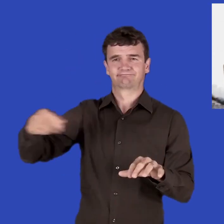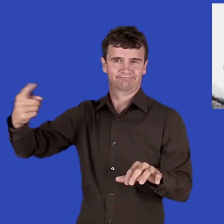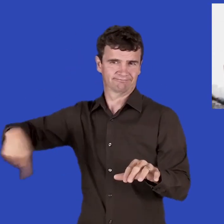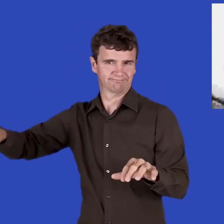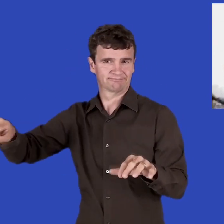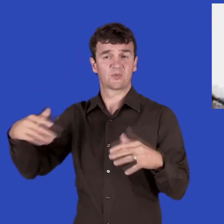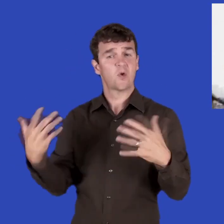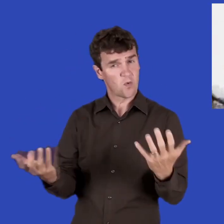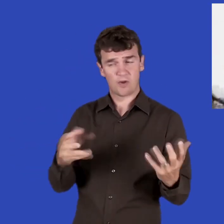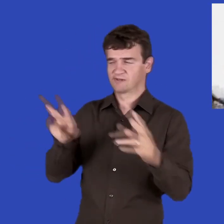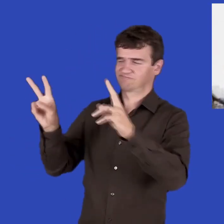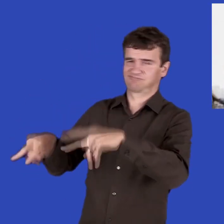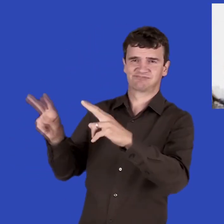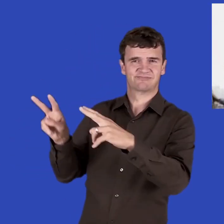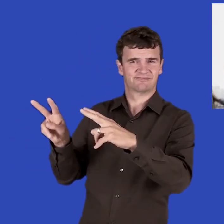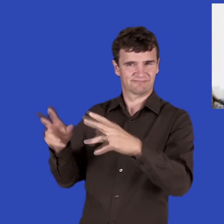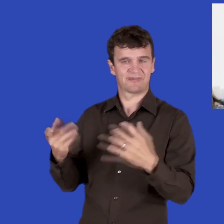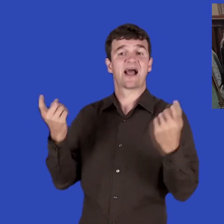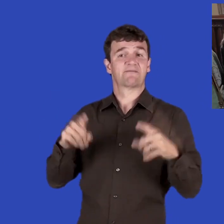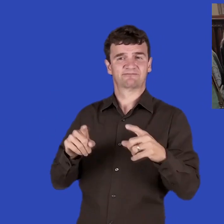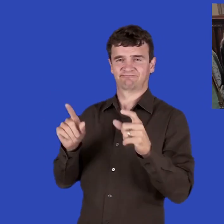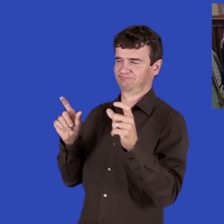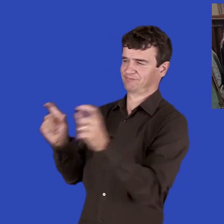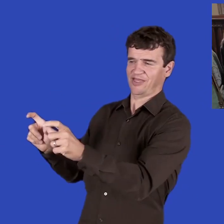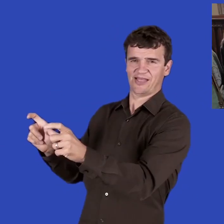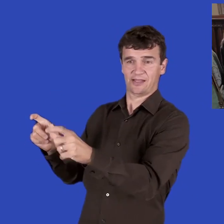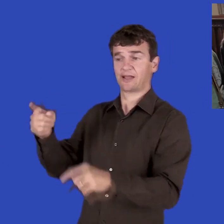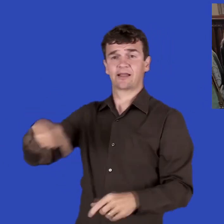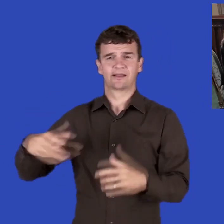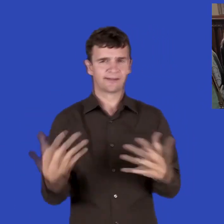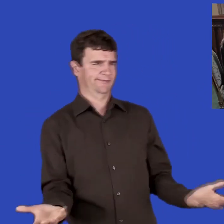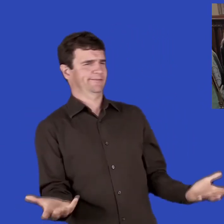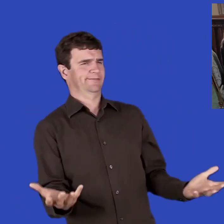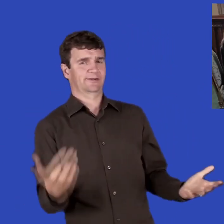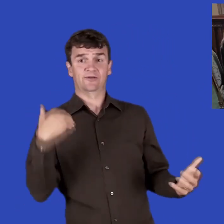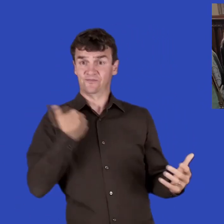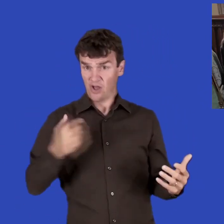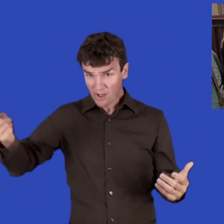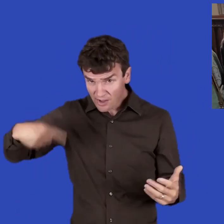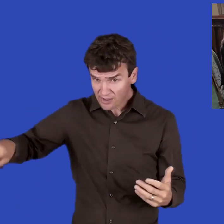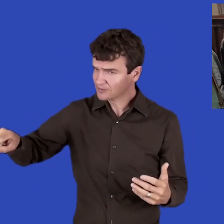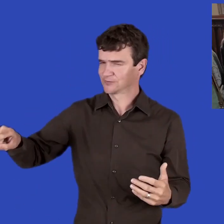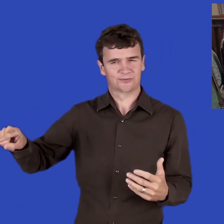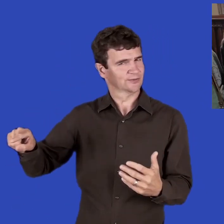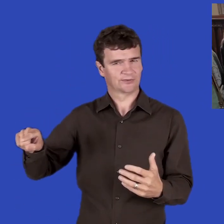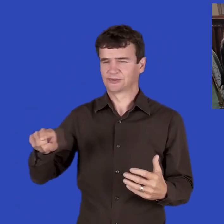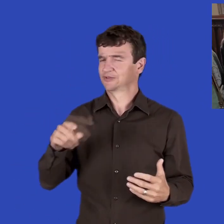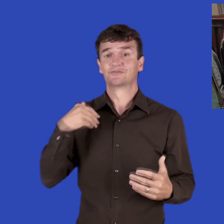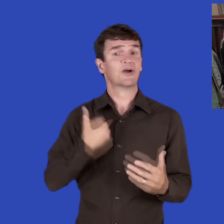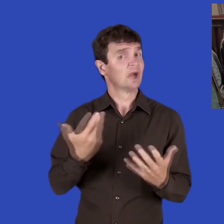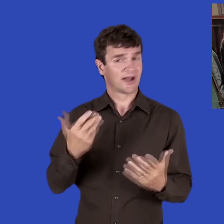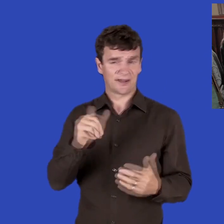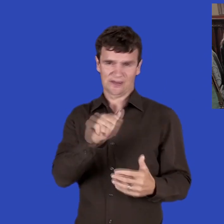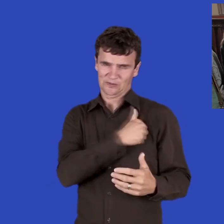a barrier that is applied by someone else, not the disabled person. It's by the barrier of bad design or